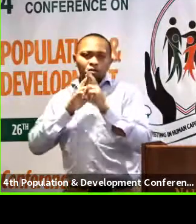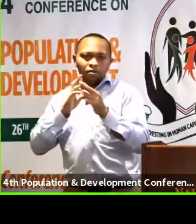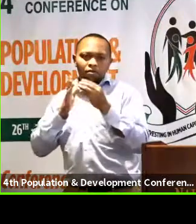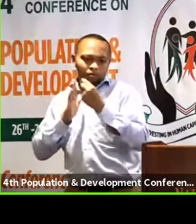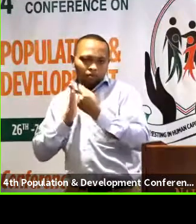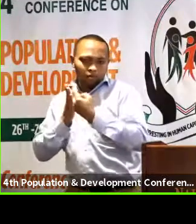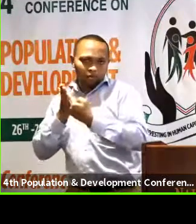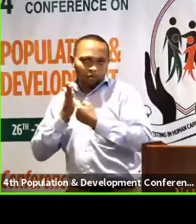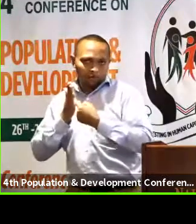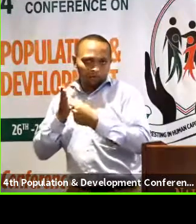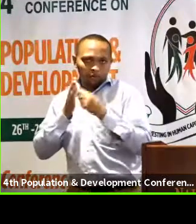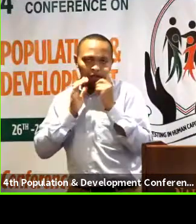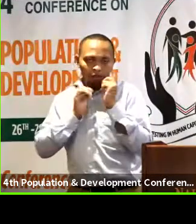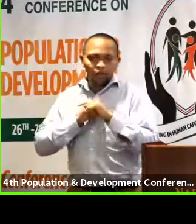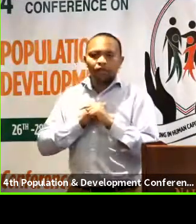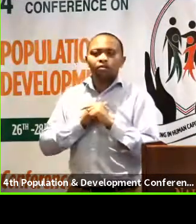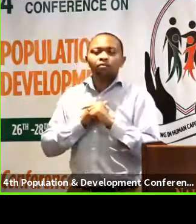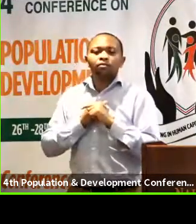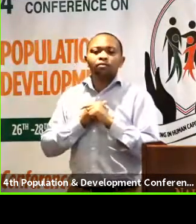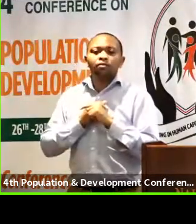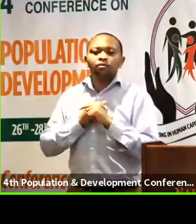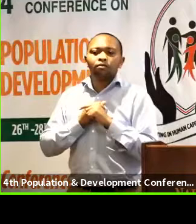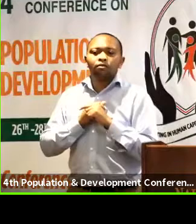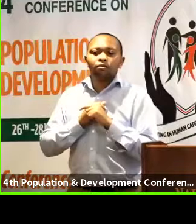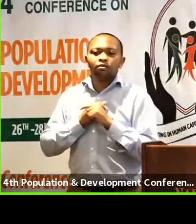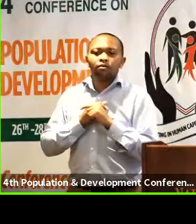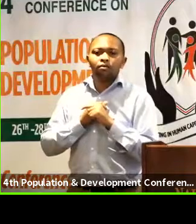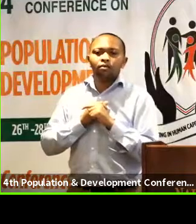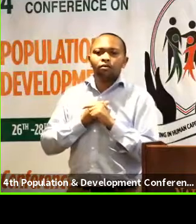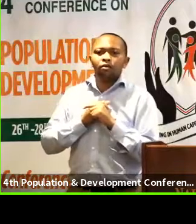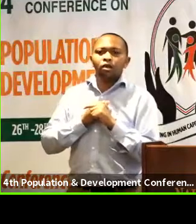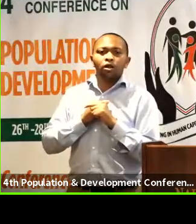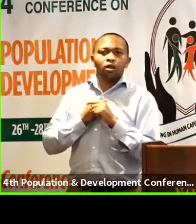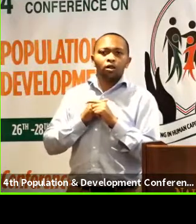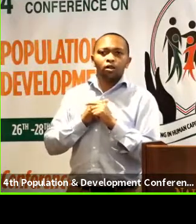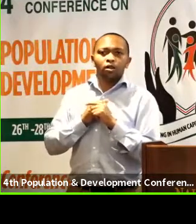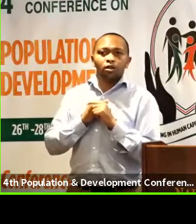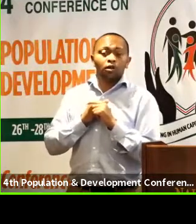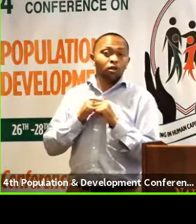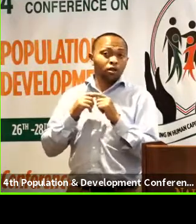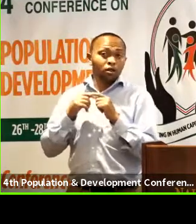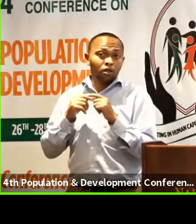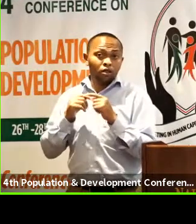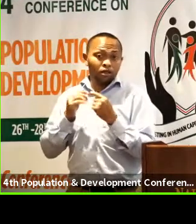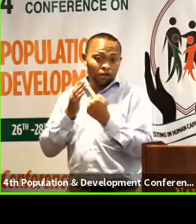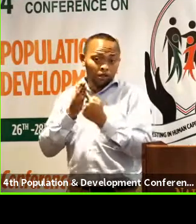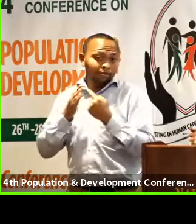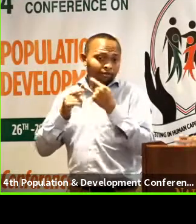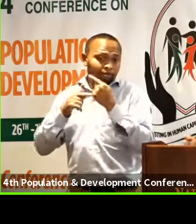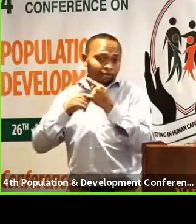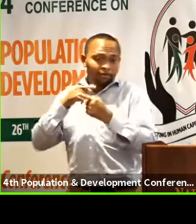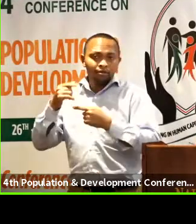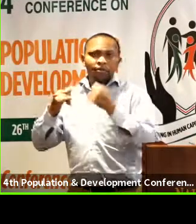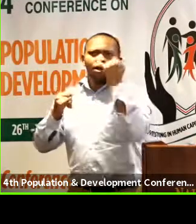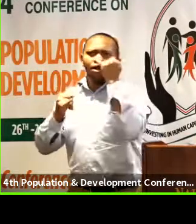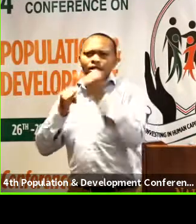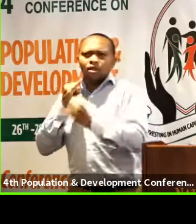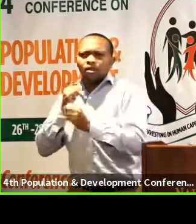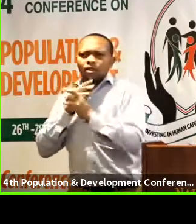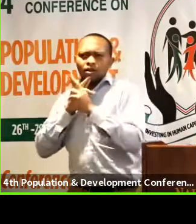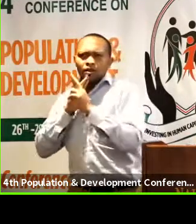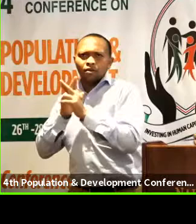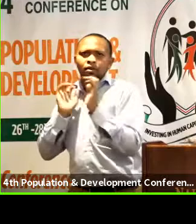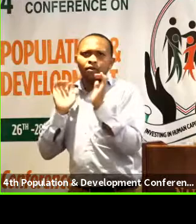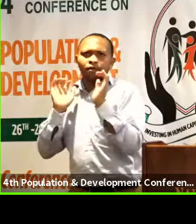The discussions of these panels discussions will go into our final report of the